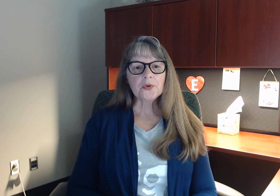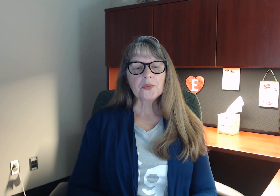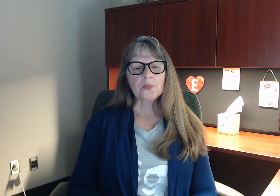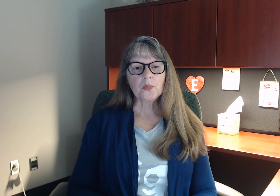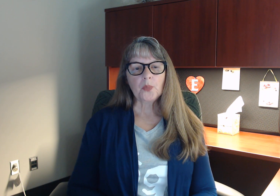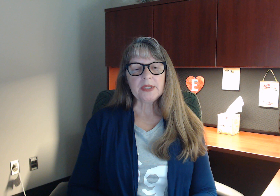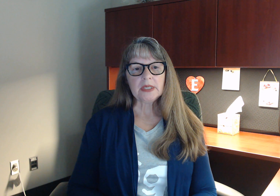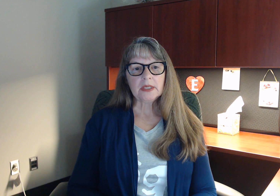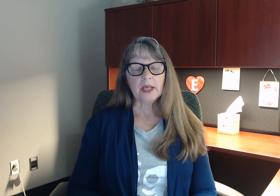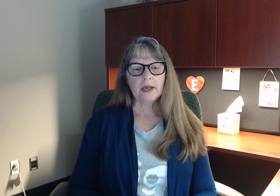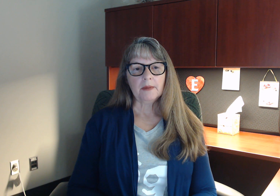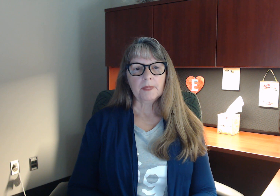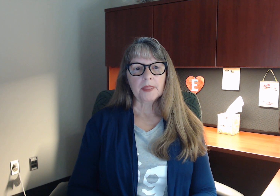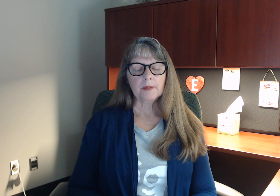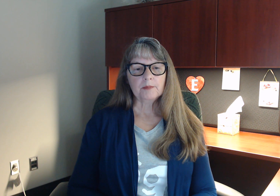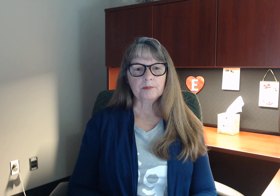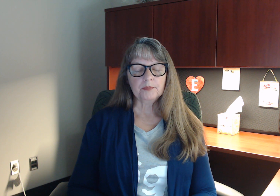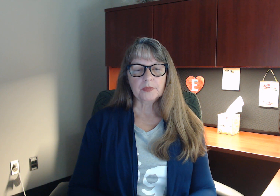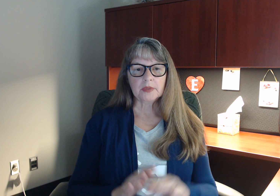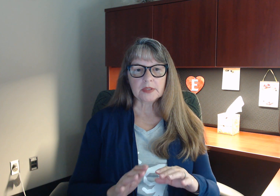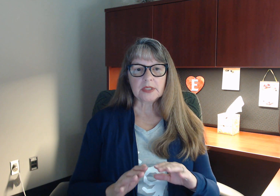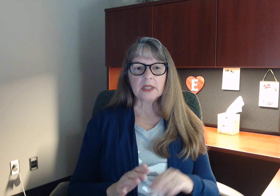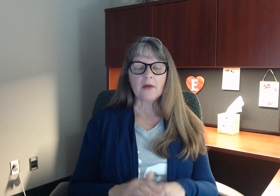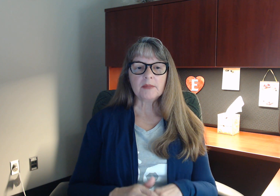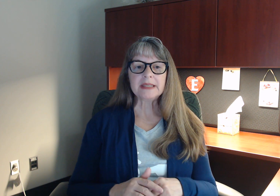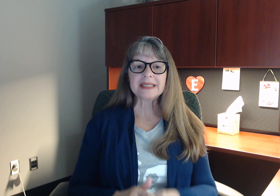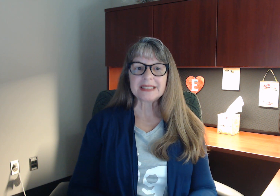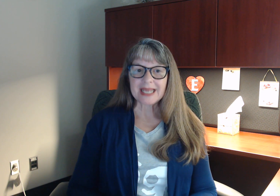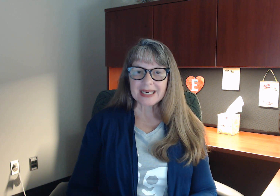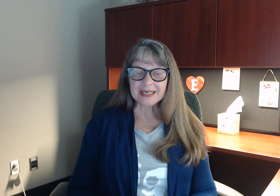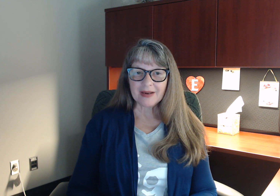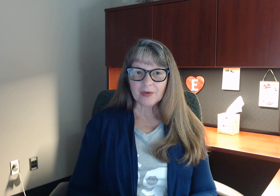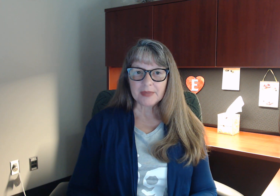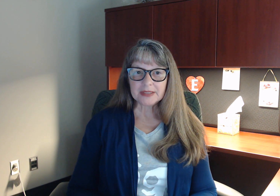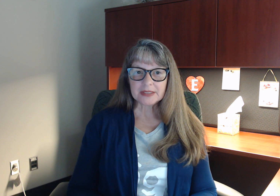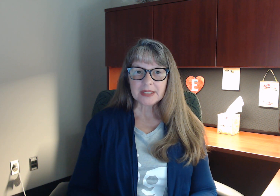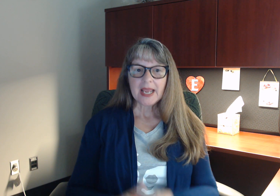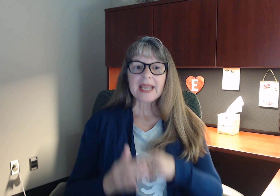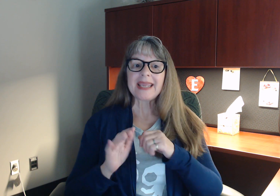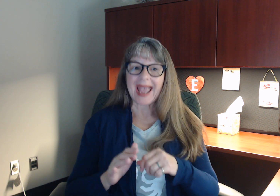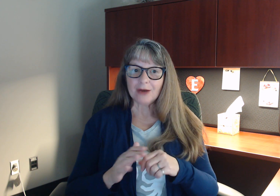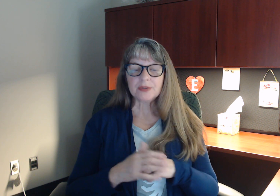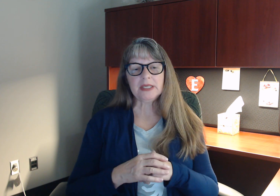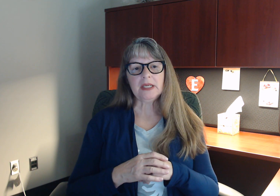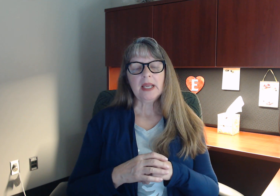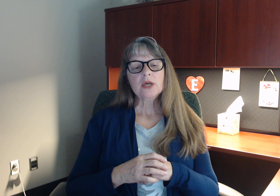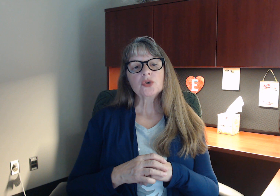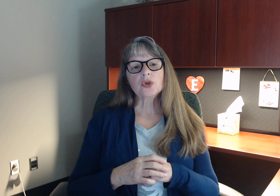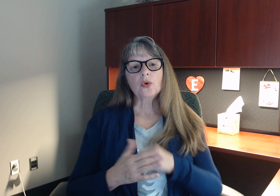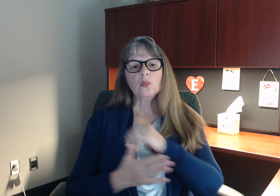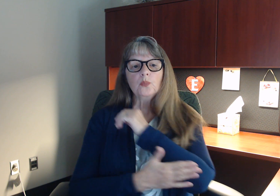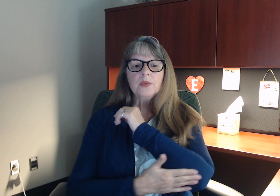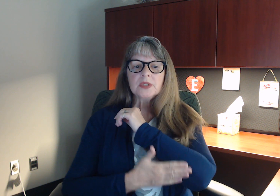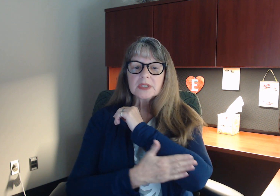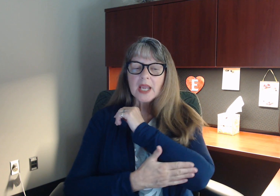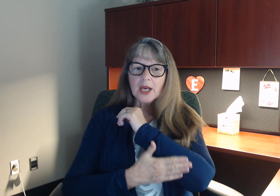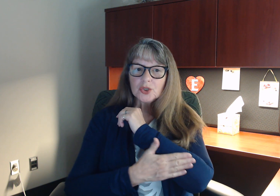So we did city government, state government, county. So this is